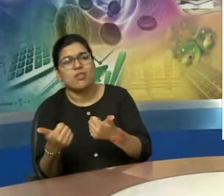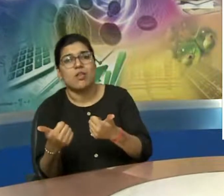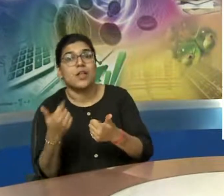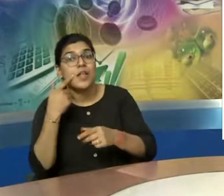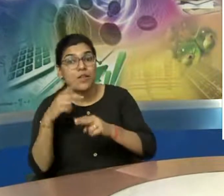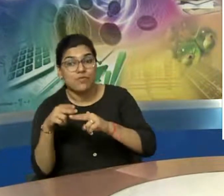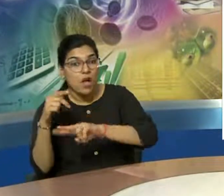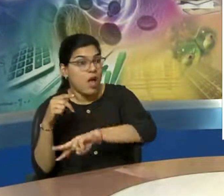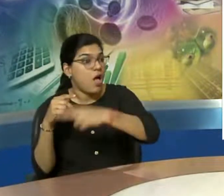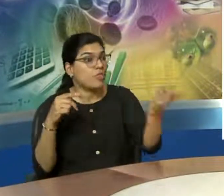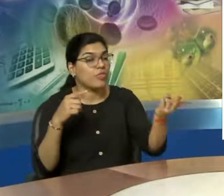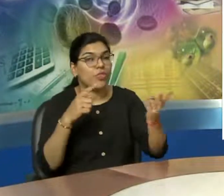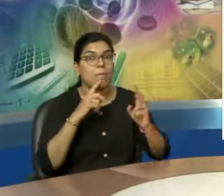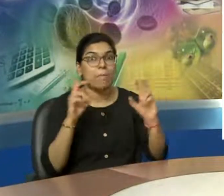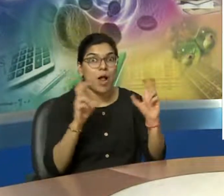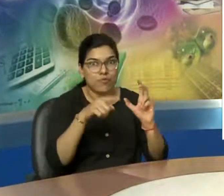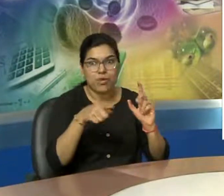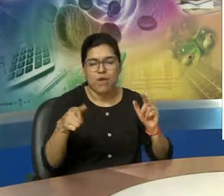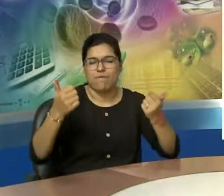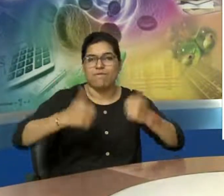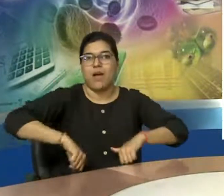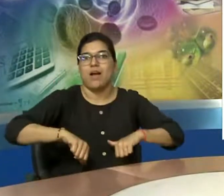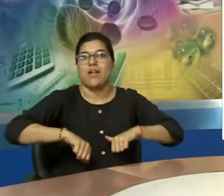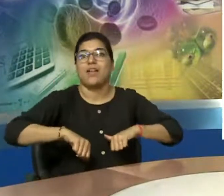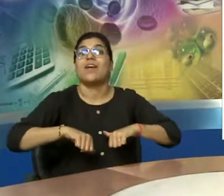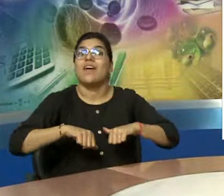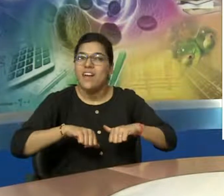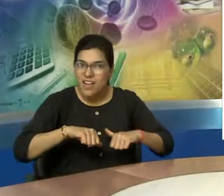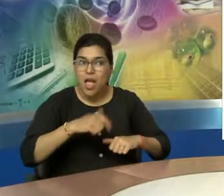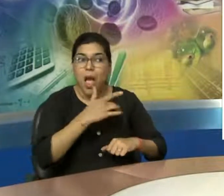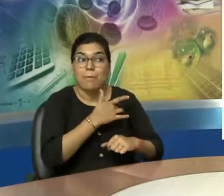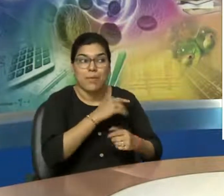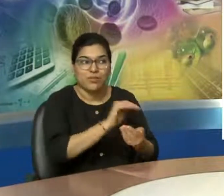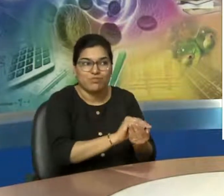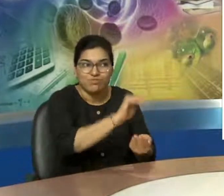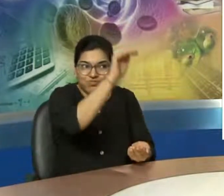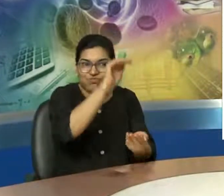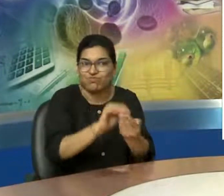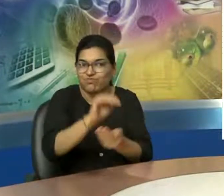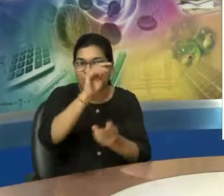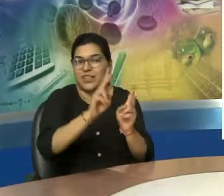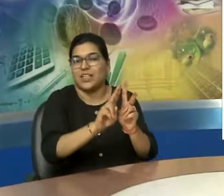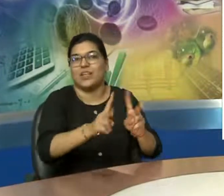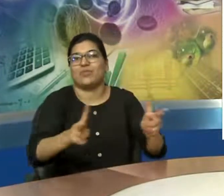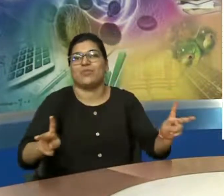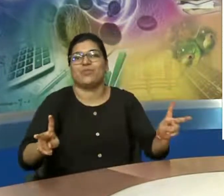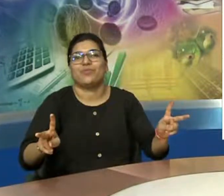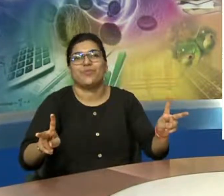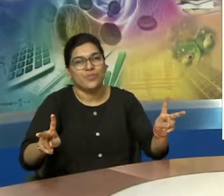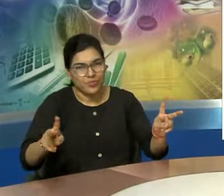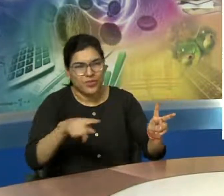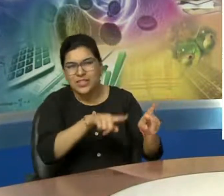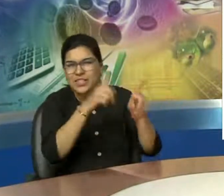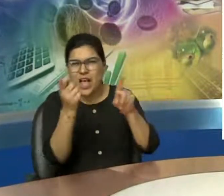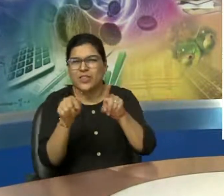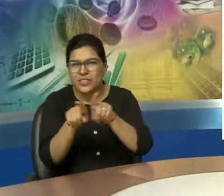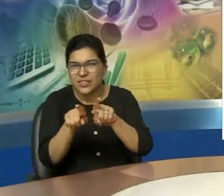of cold place, then it would be difficult for us. But for that